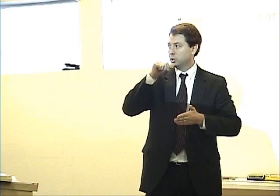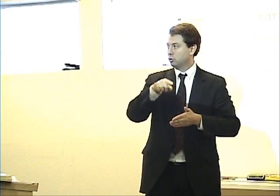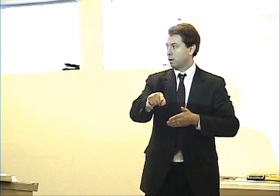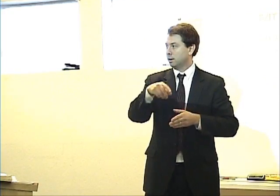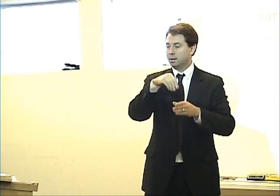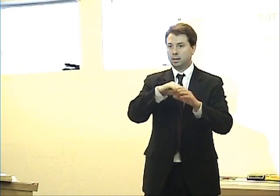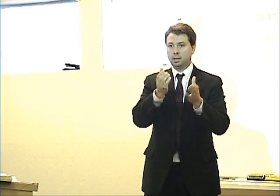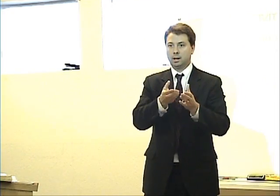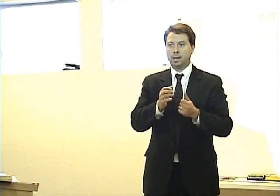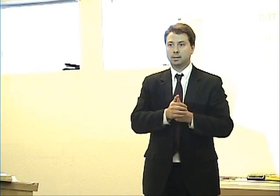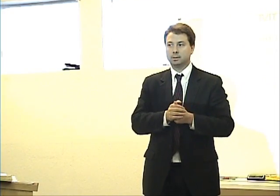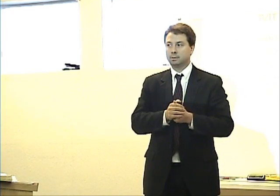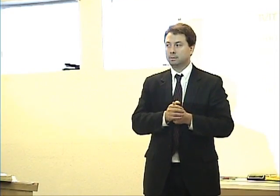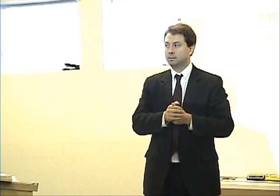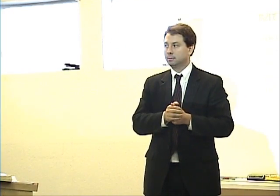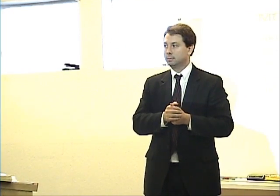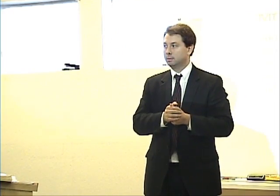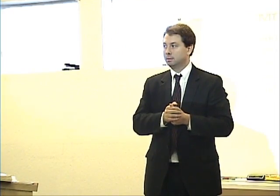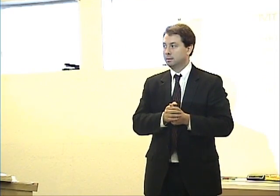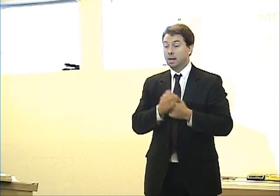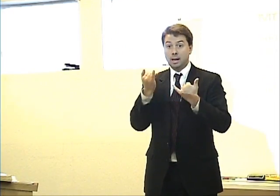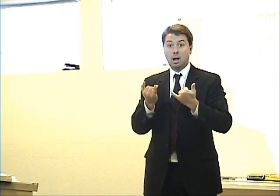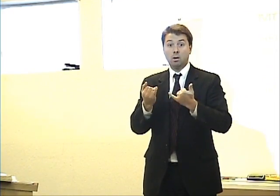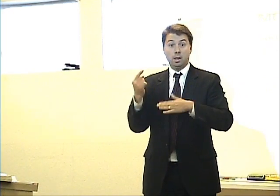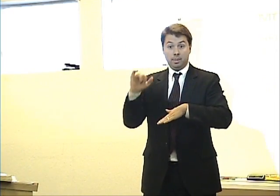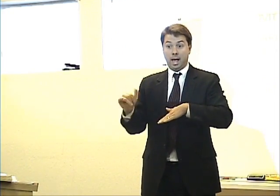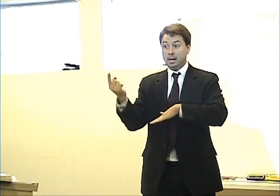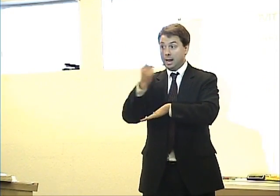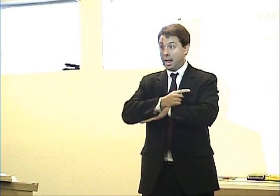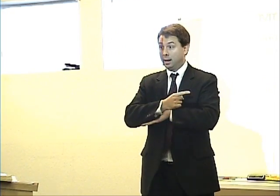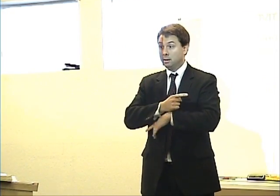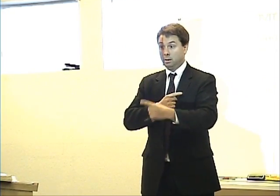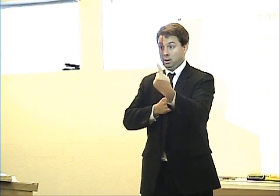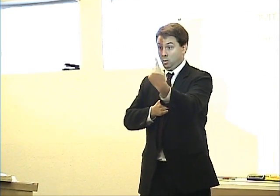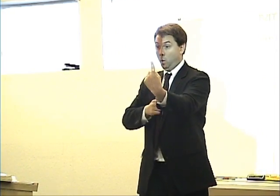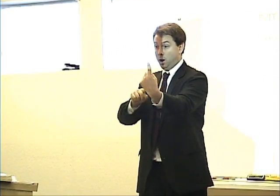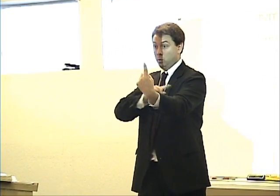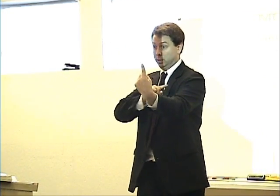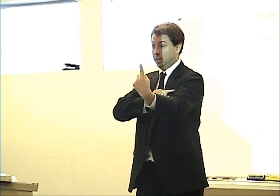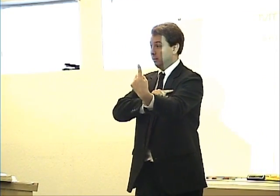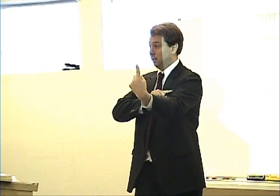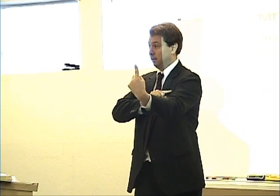drunk in the class. Now, that day, Juan was guilty.